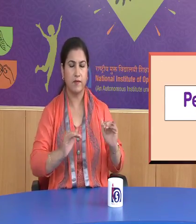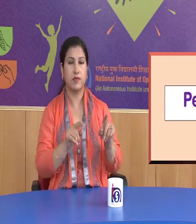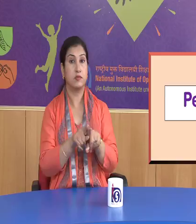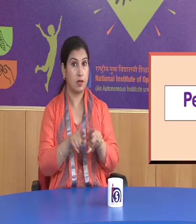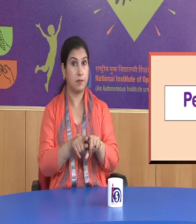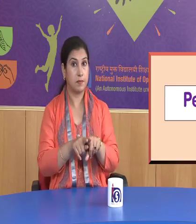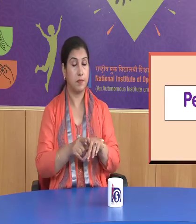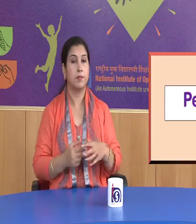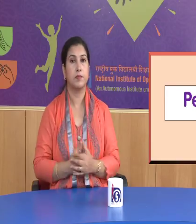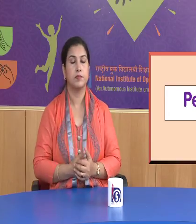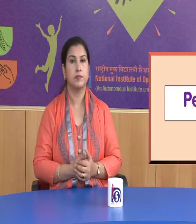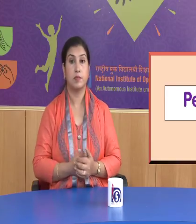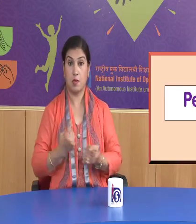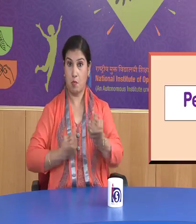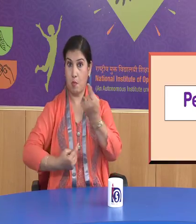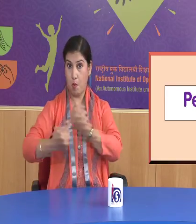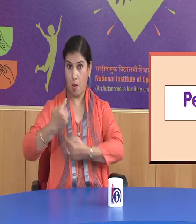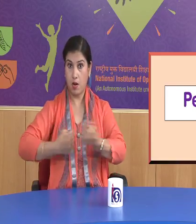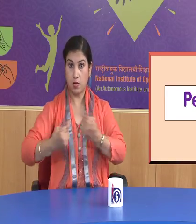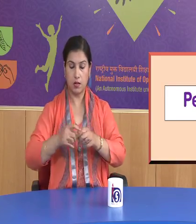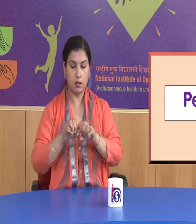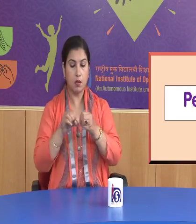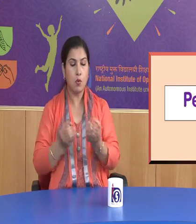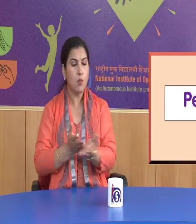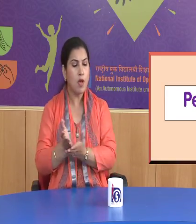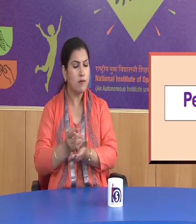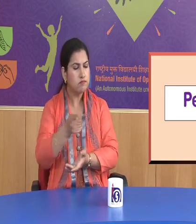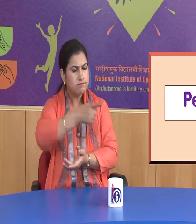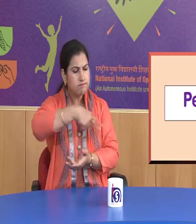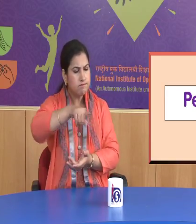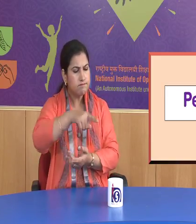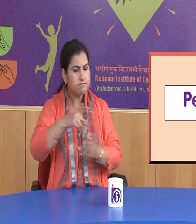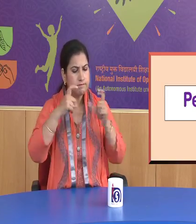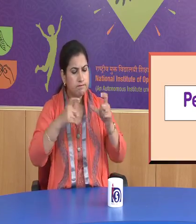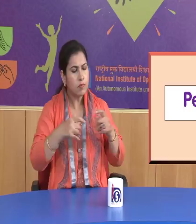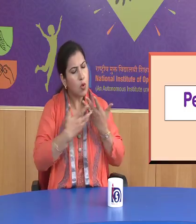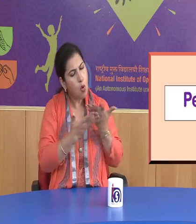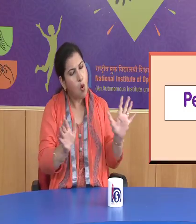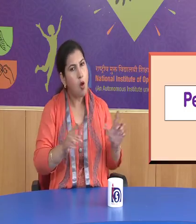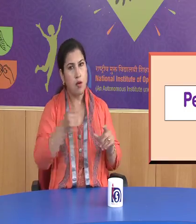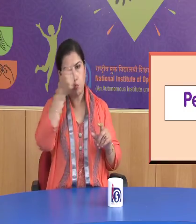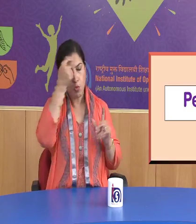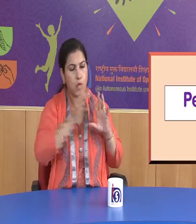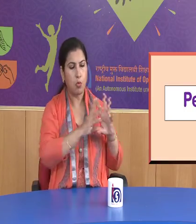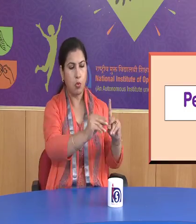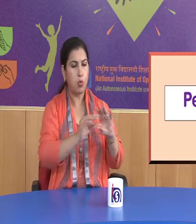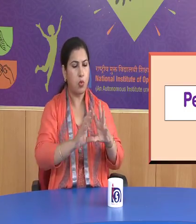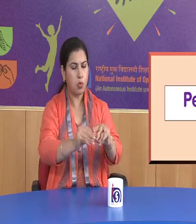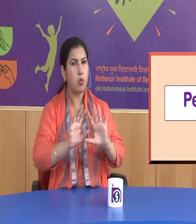and political system takes care of all the people in the